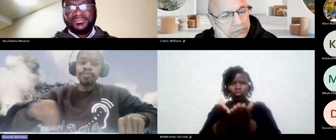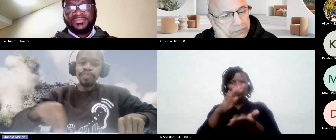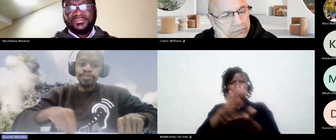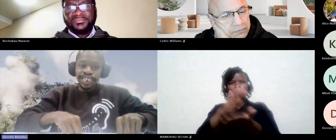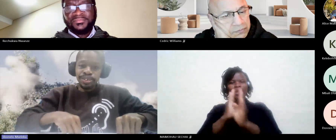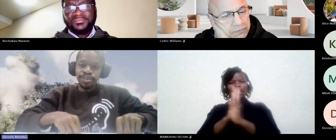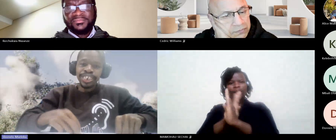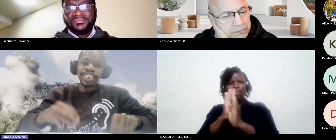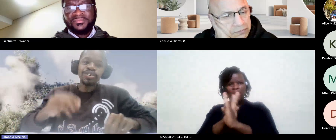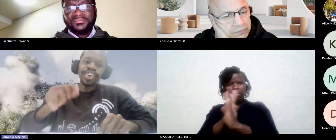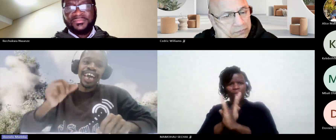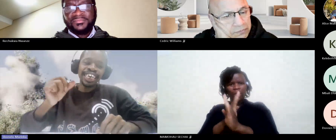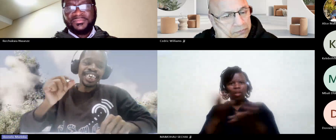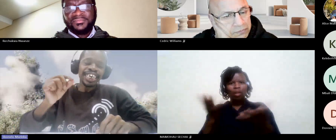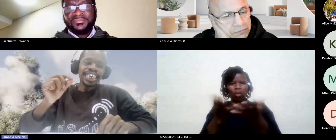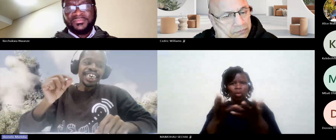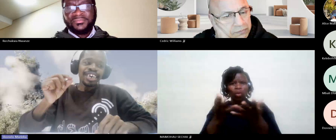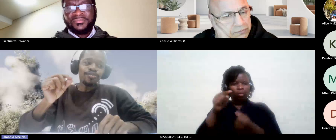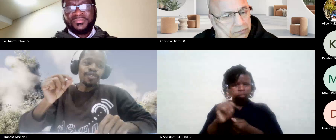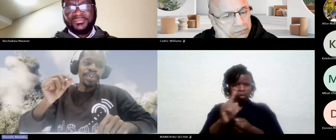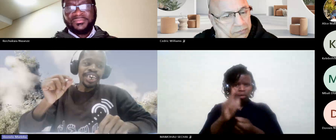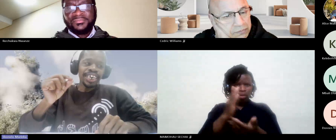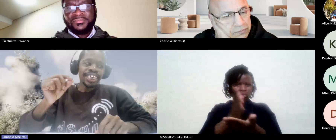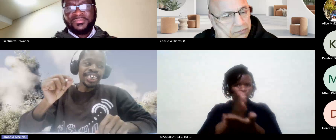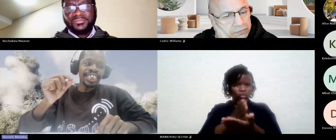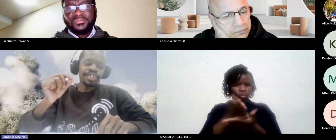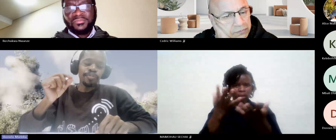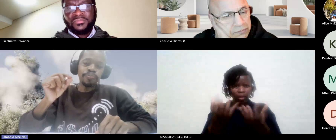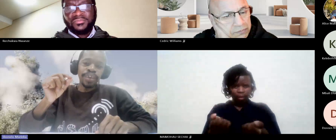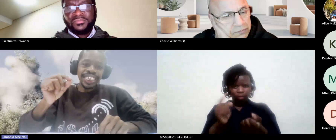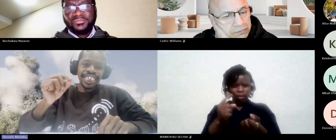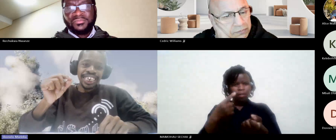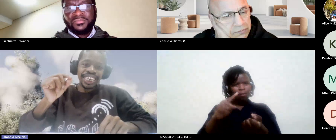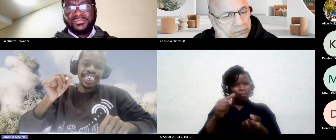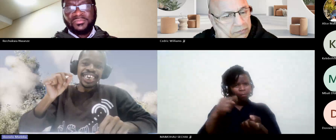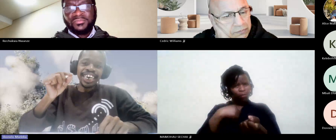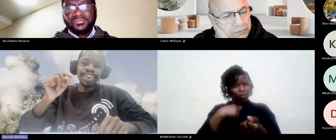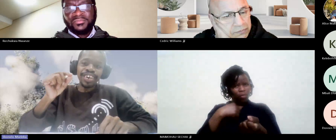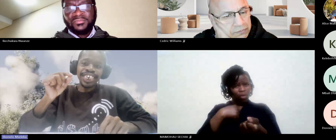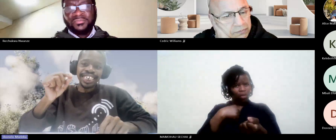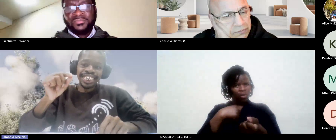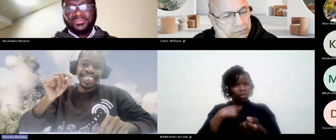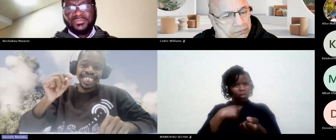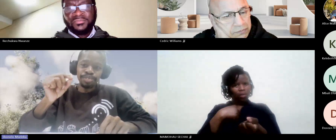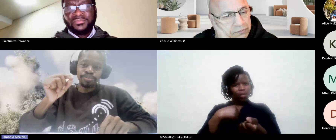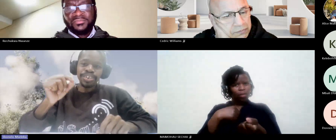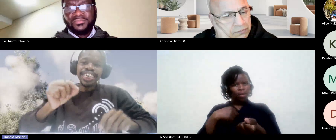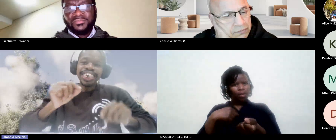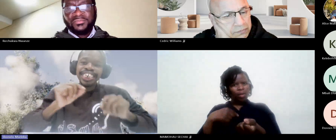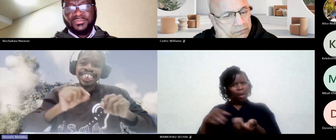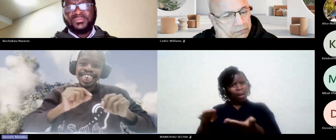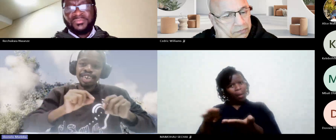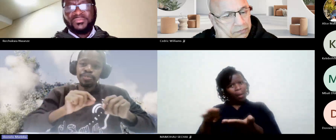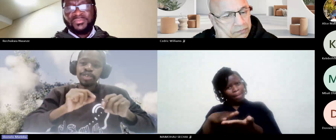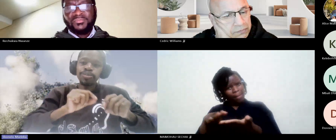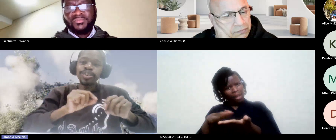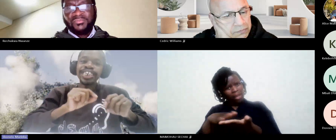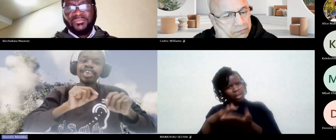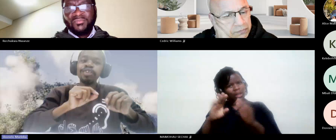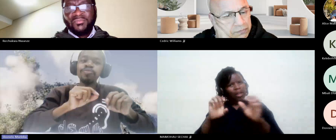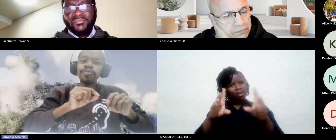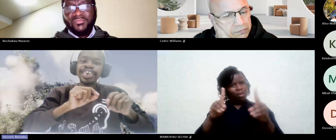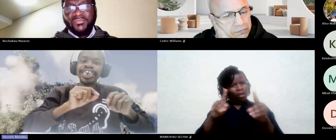Whereby public mainstream schools, it's got like, for me, it's a basic education system that is taking